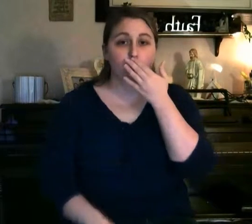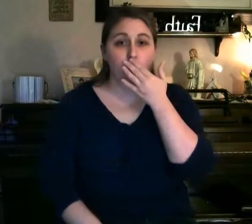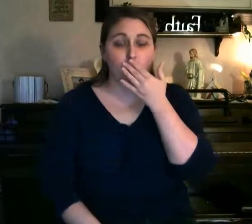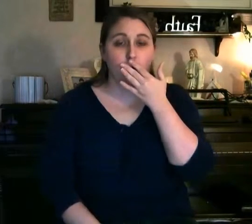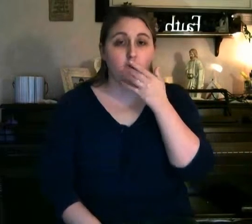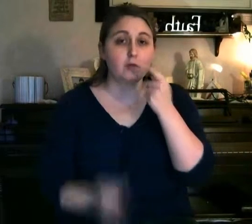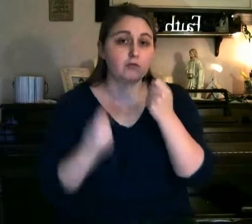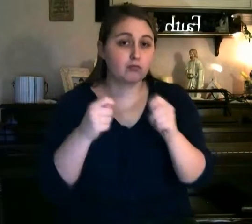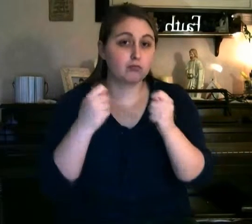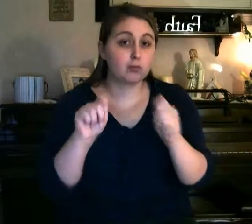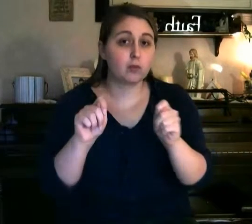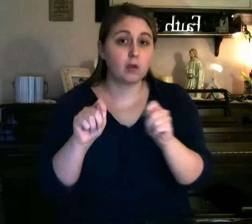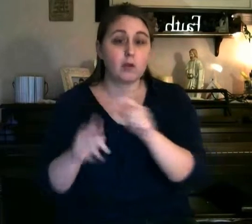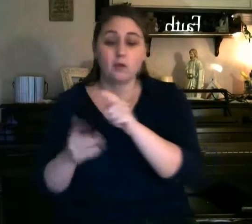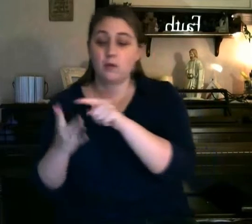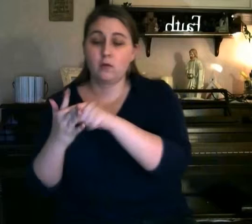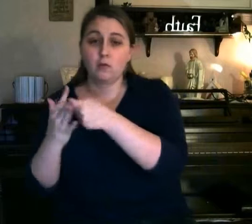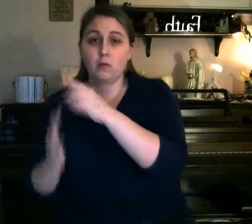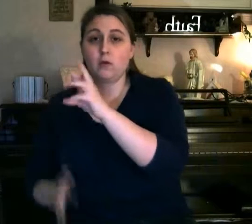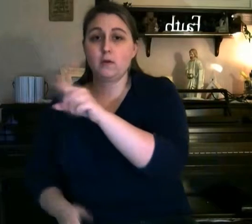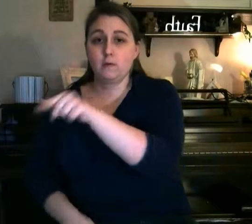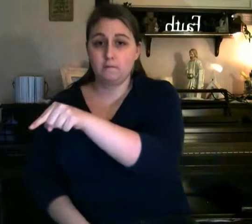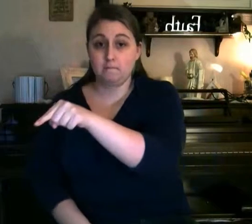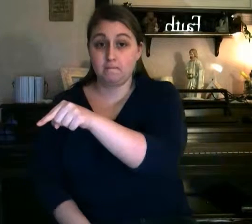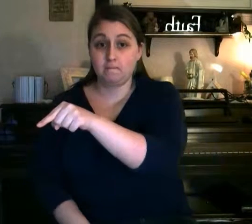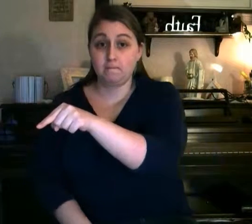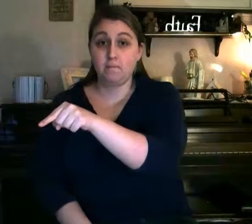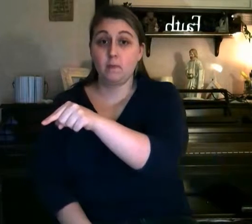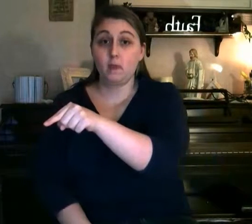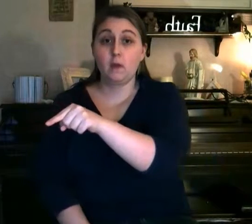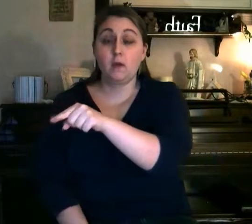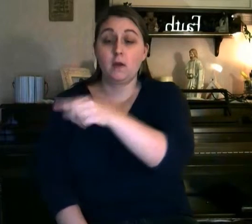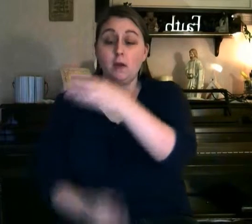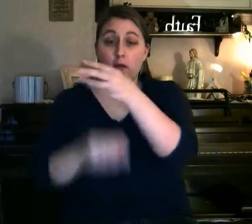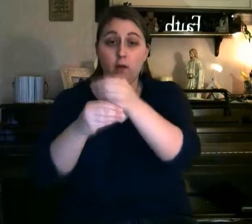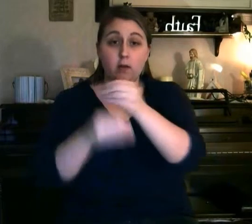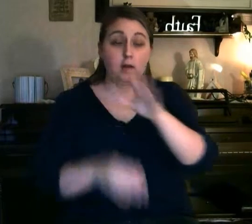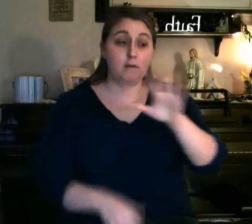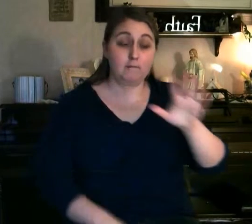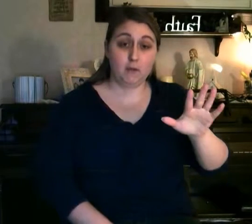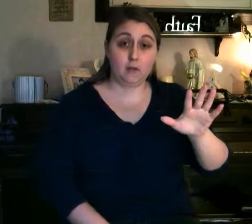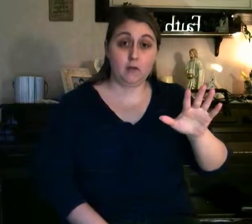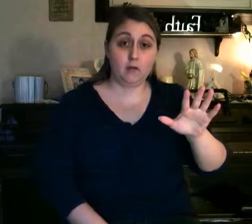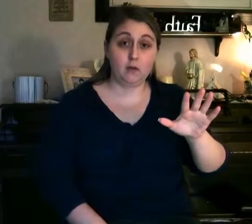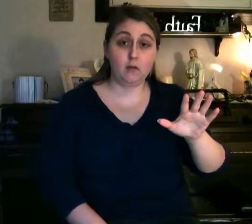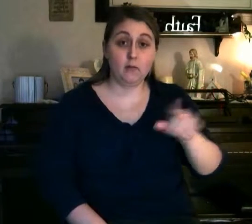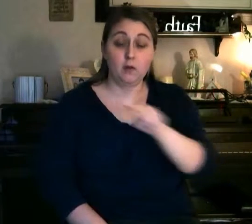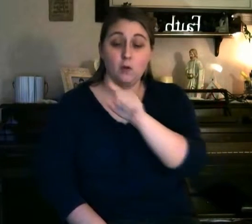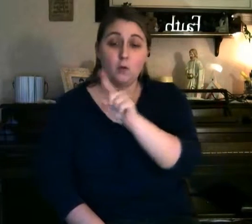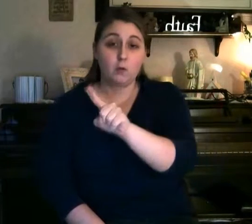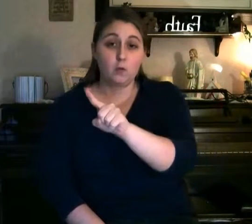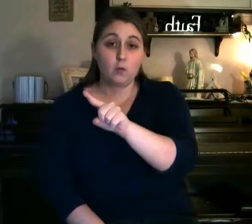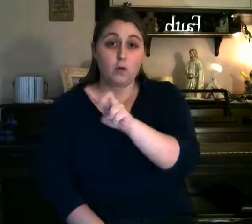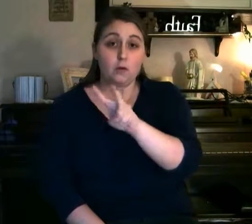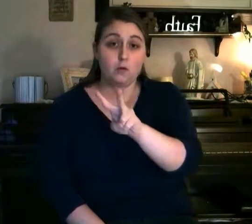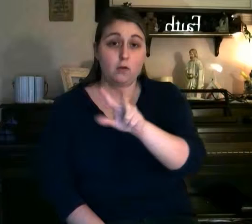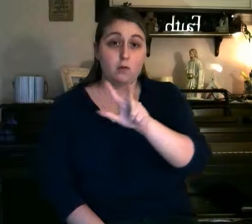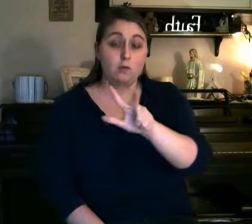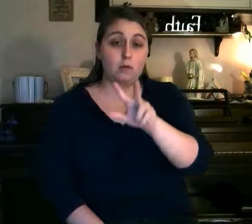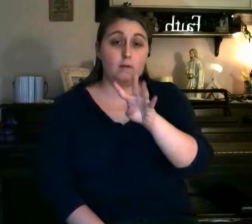at 6, right? Ignore the yellow for now and add 5 to it. 1, 2,